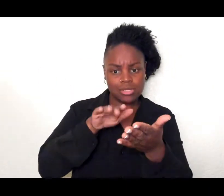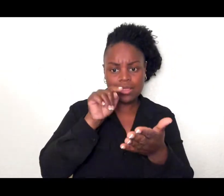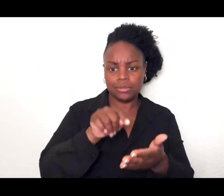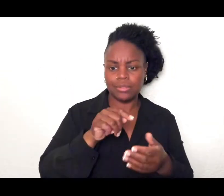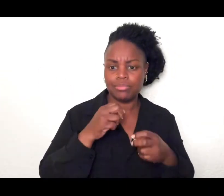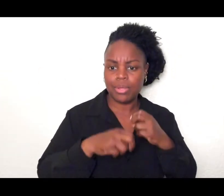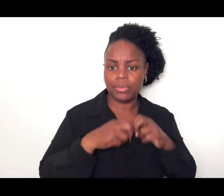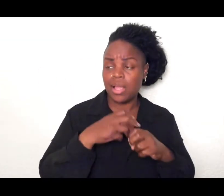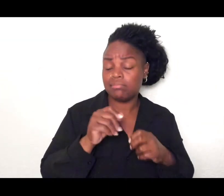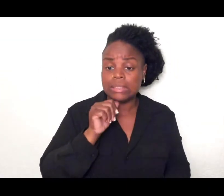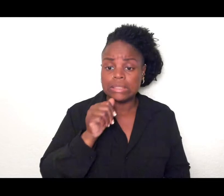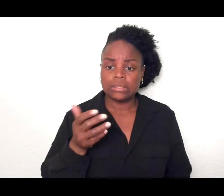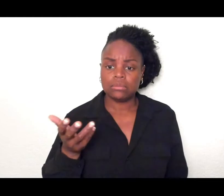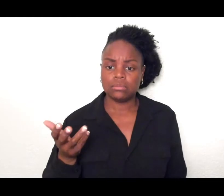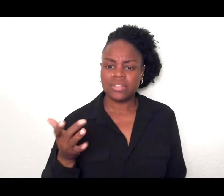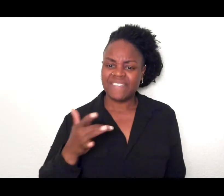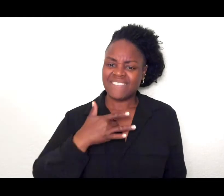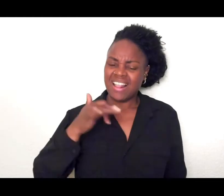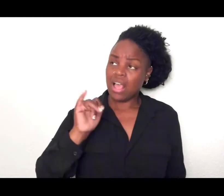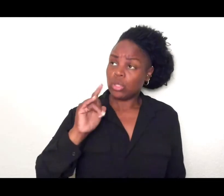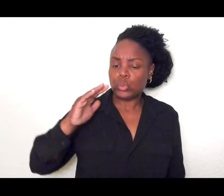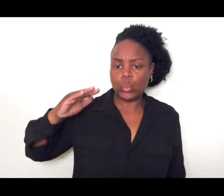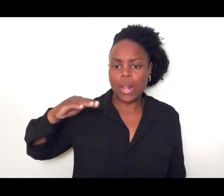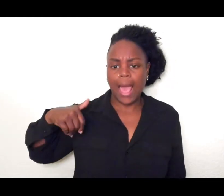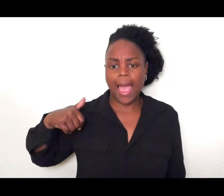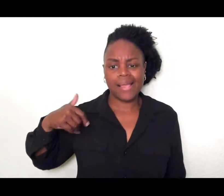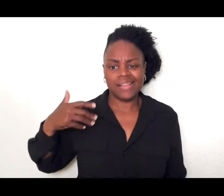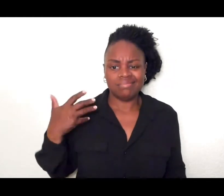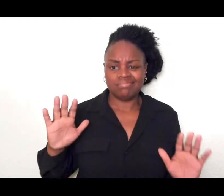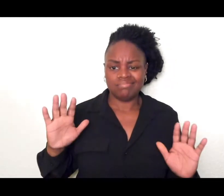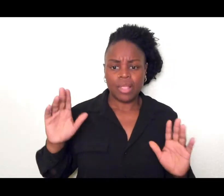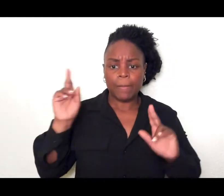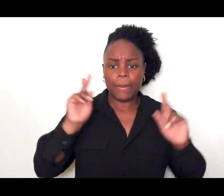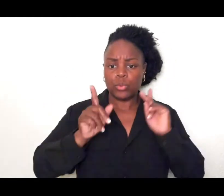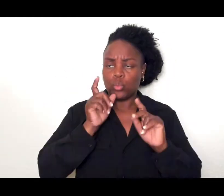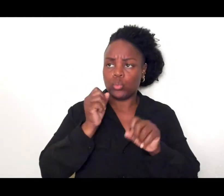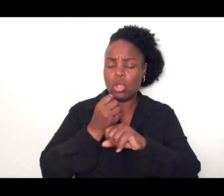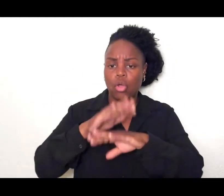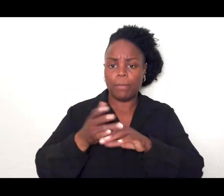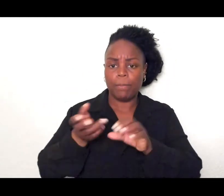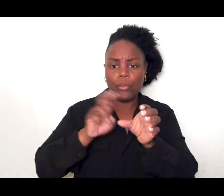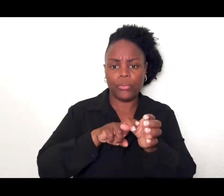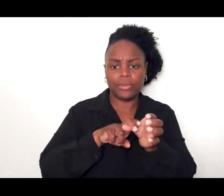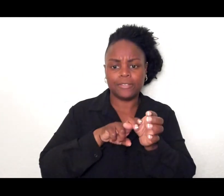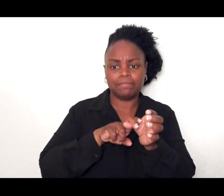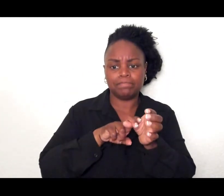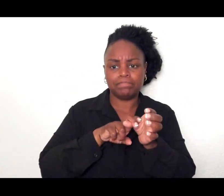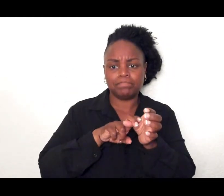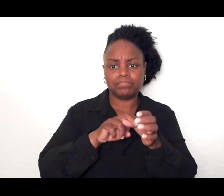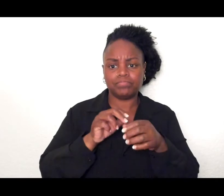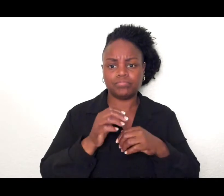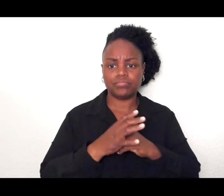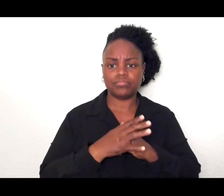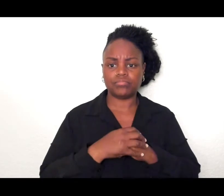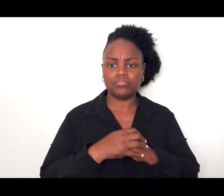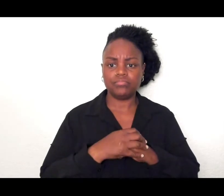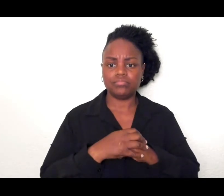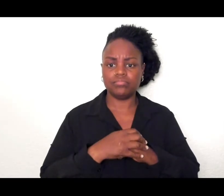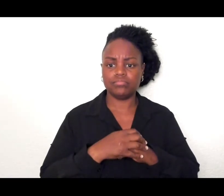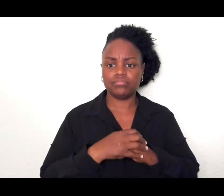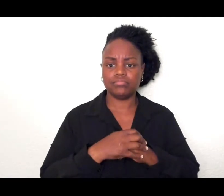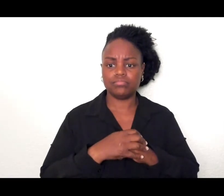It was work and more trauma for those people who survived Hurricane Katrina to witness me and